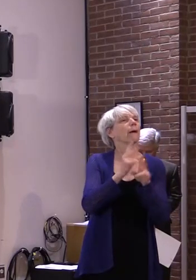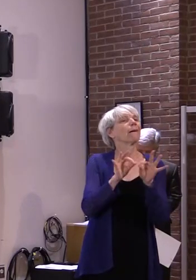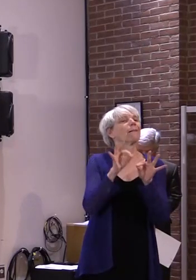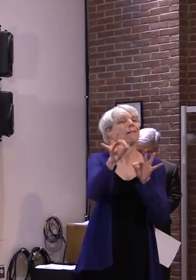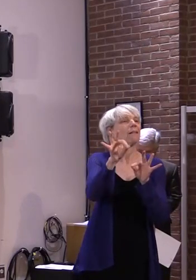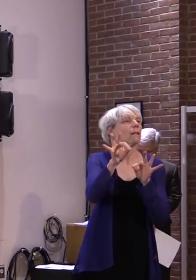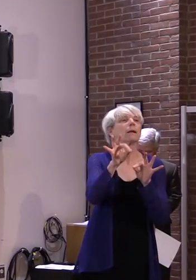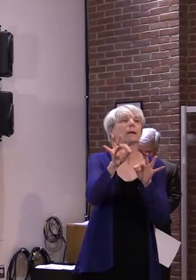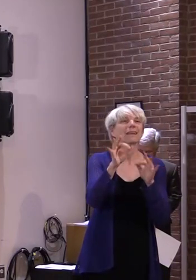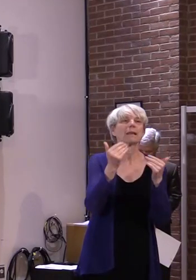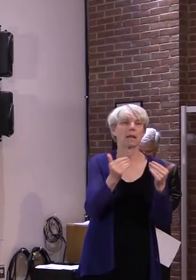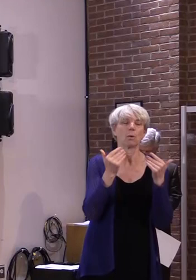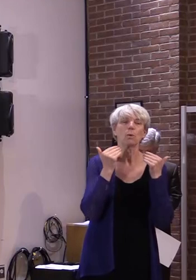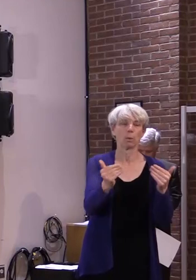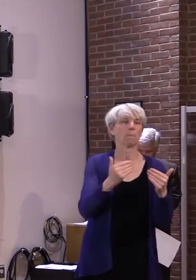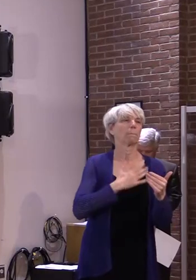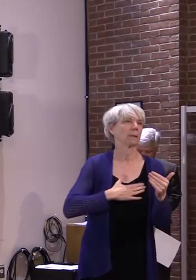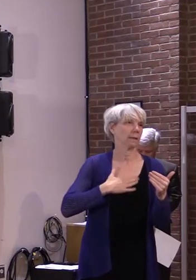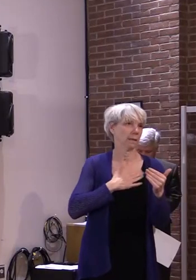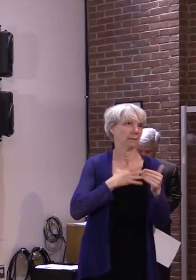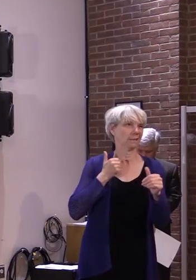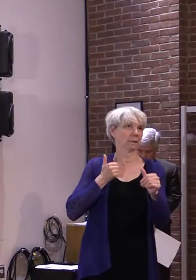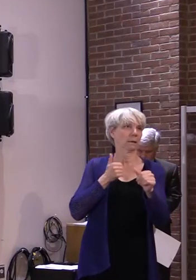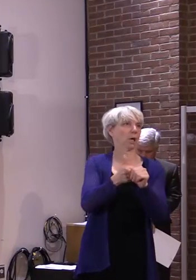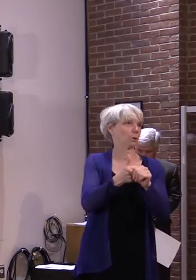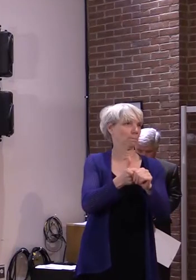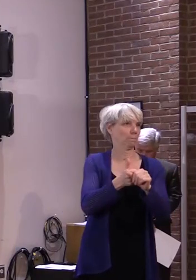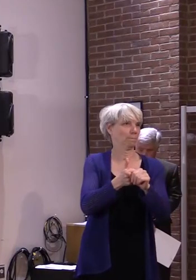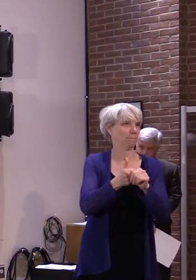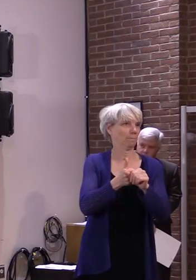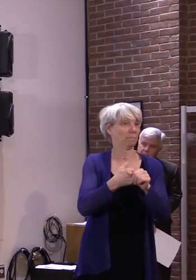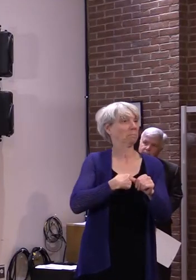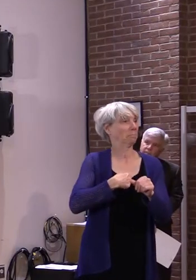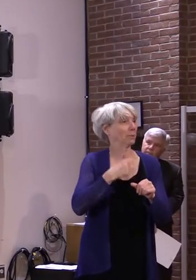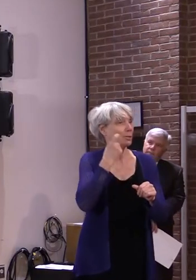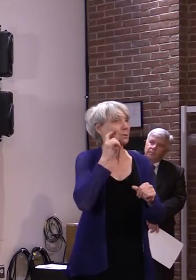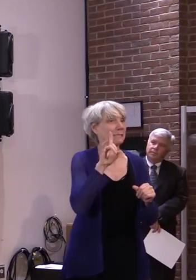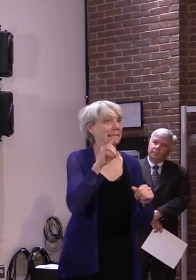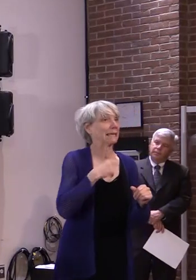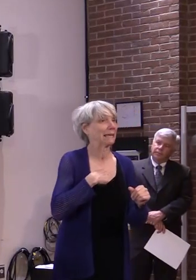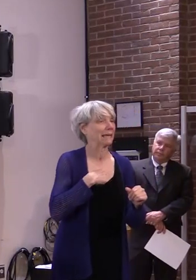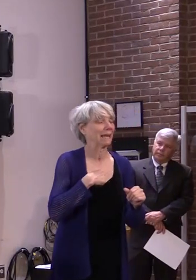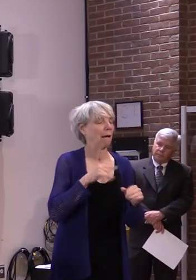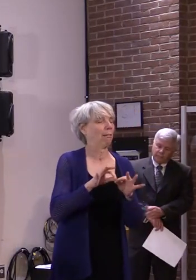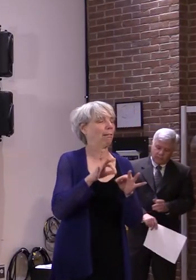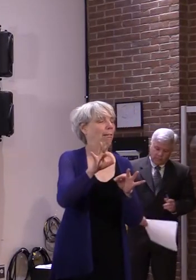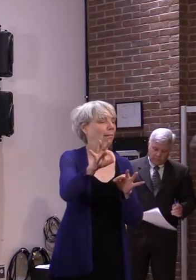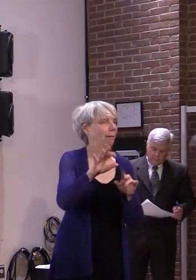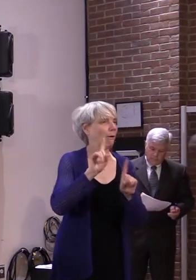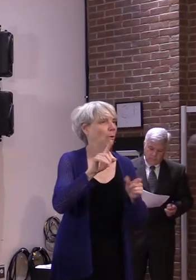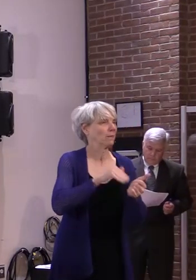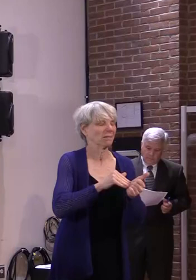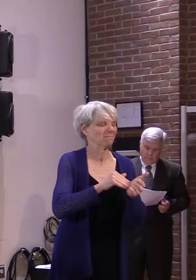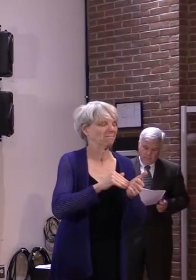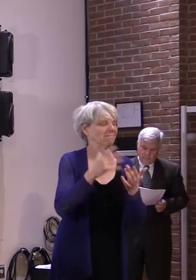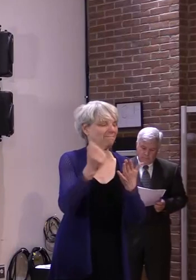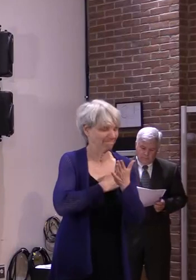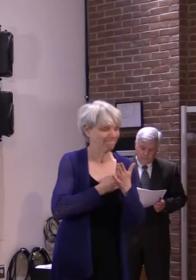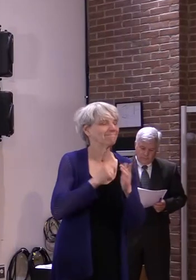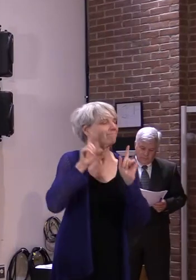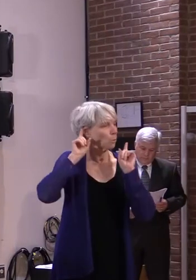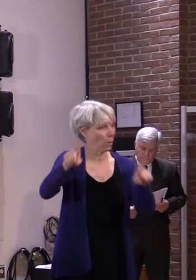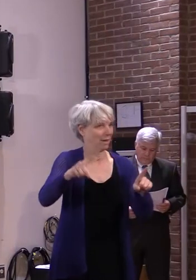can. I recently just did that myself. And if you have any important symptoms that you've